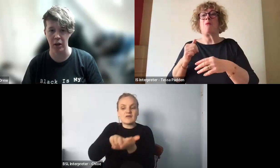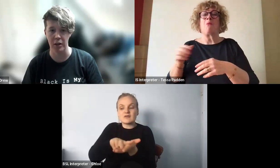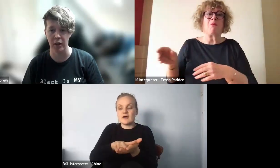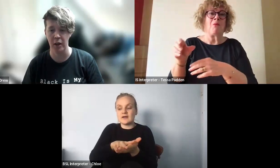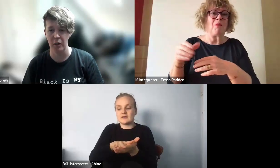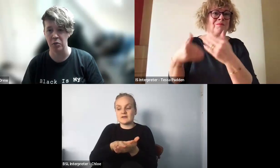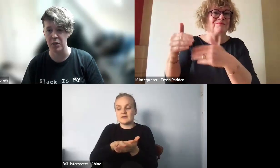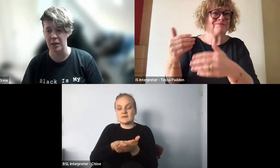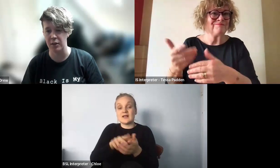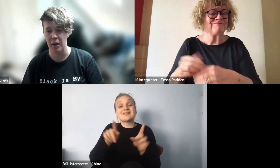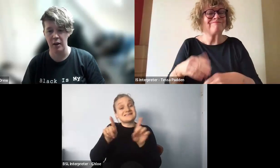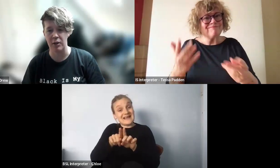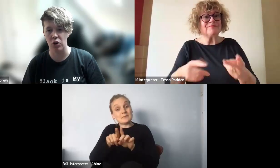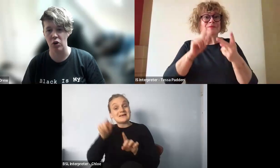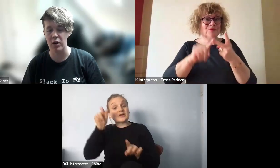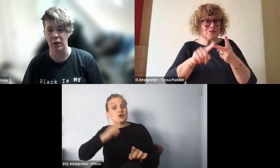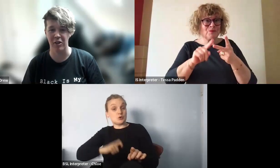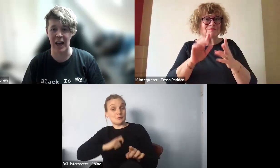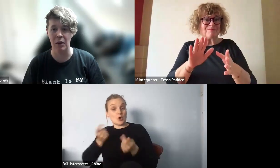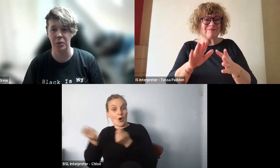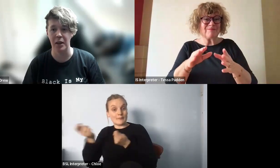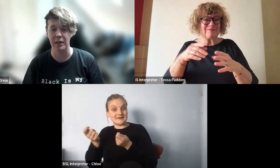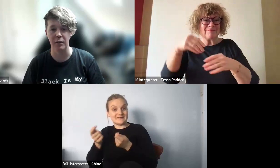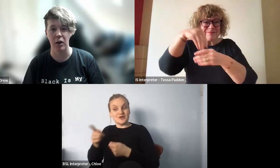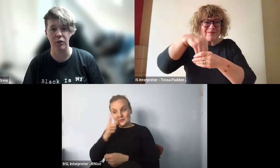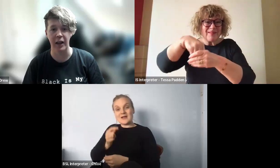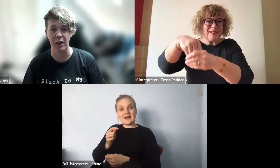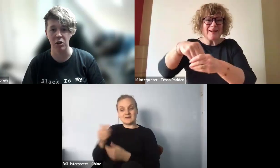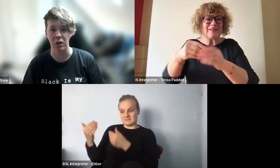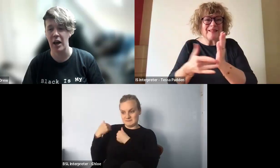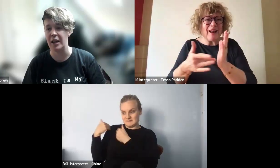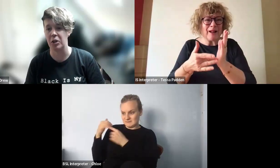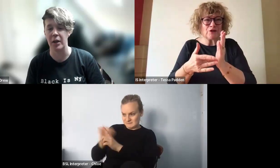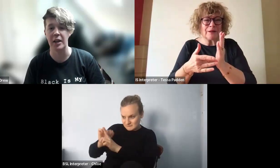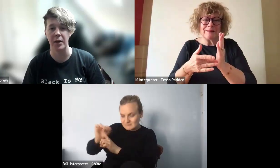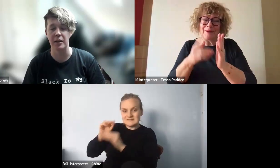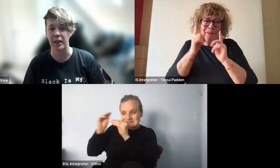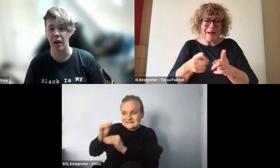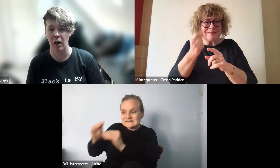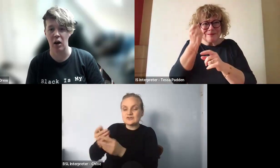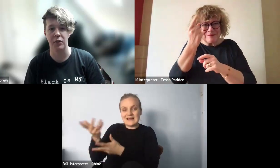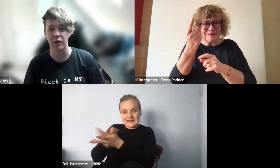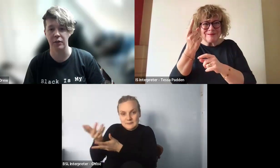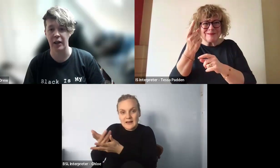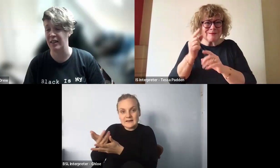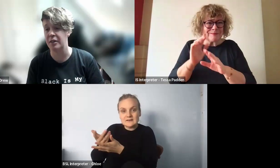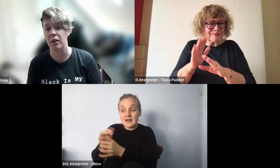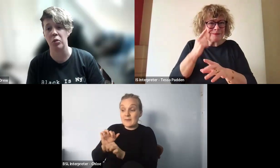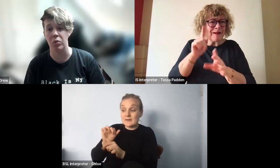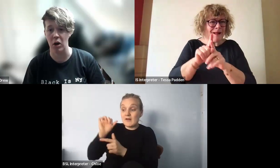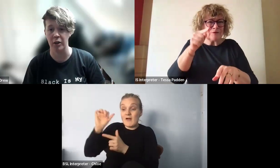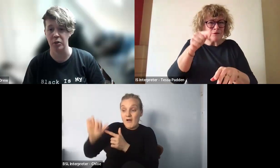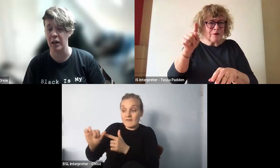human operator, which means ensuring that there's accountability and verification and explainability after the fact,